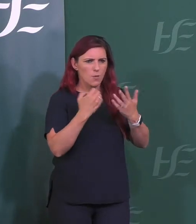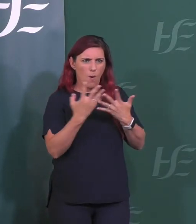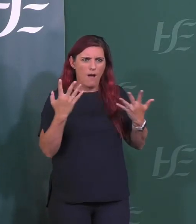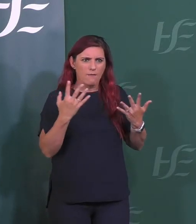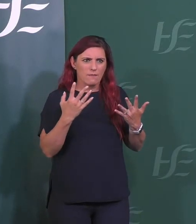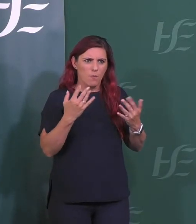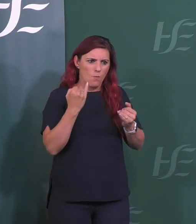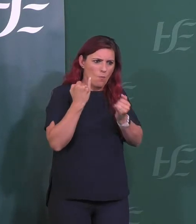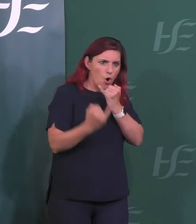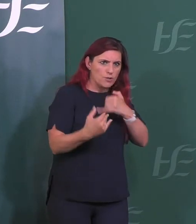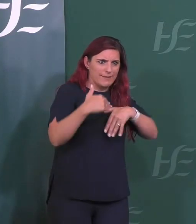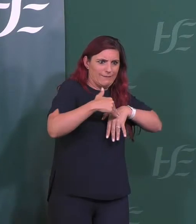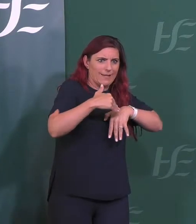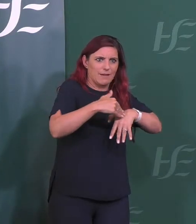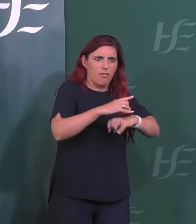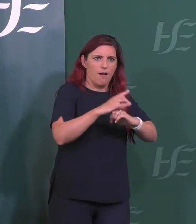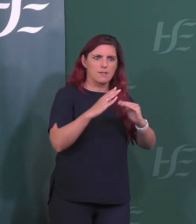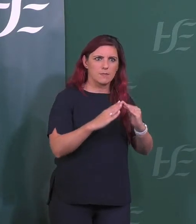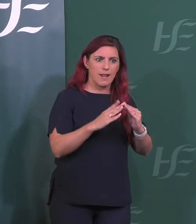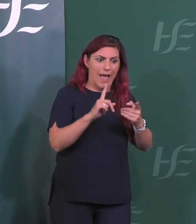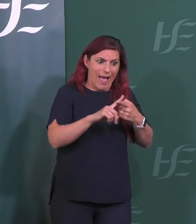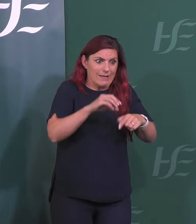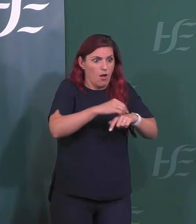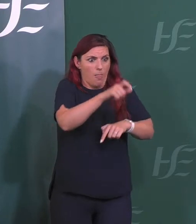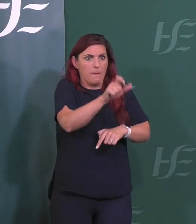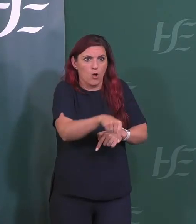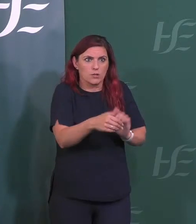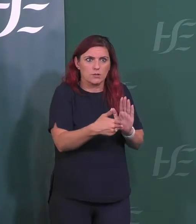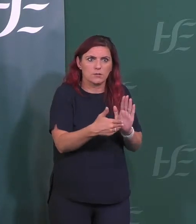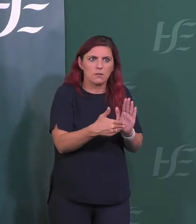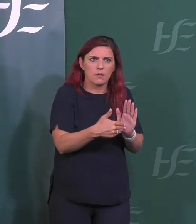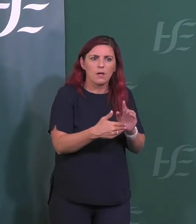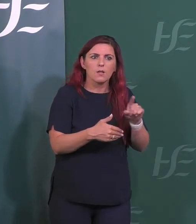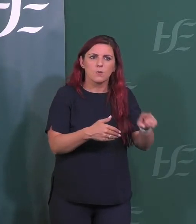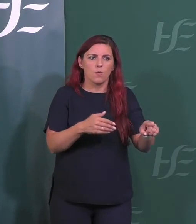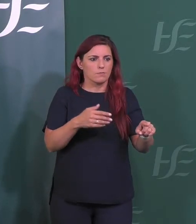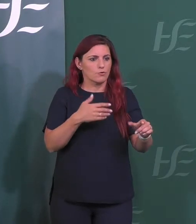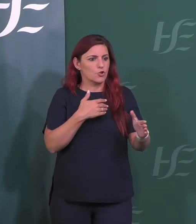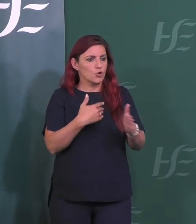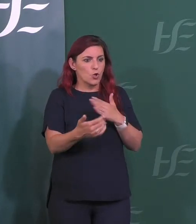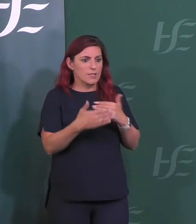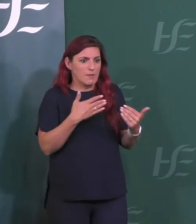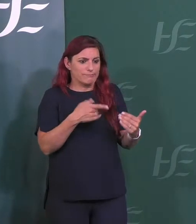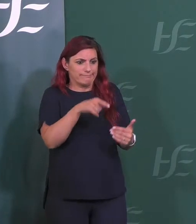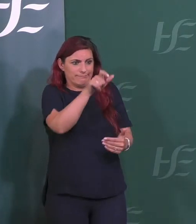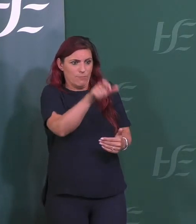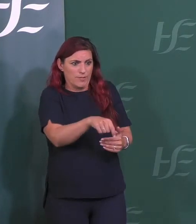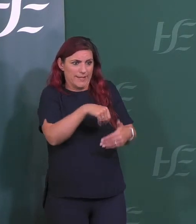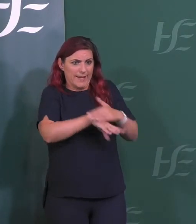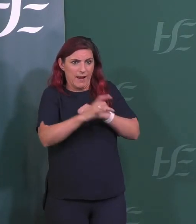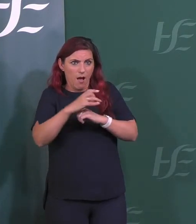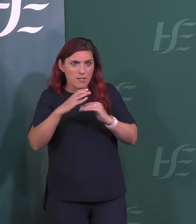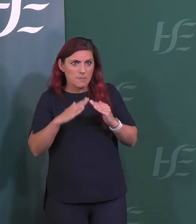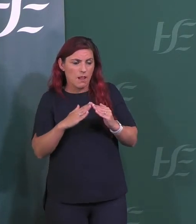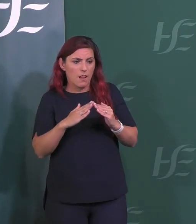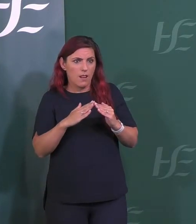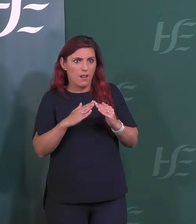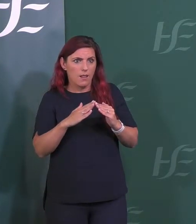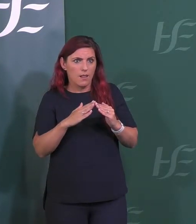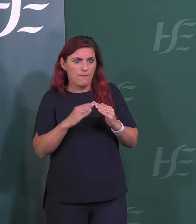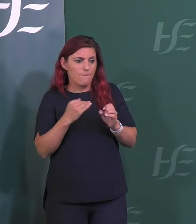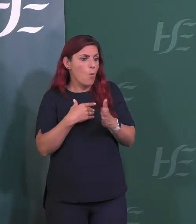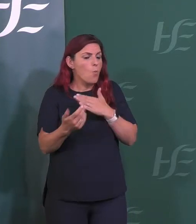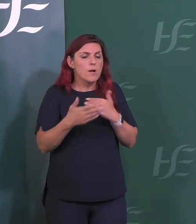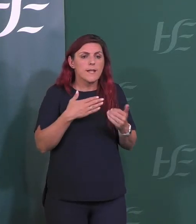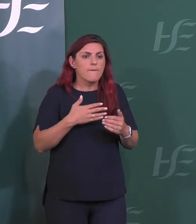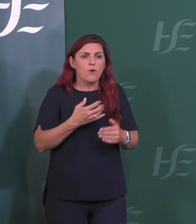for every one case of COVID. And indeed, regardless of the illness that any person may have been hospitalised for, once